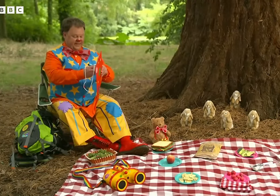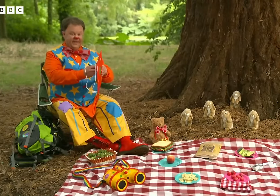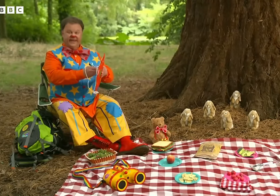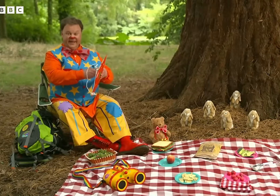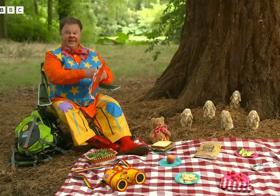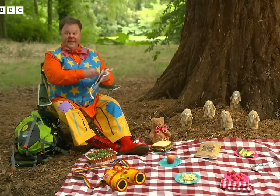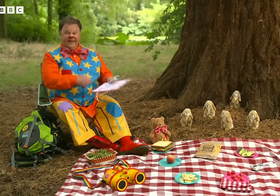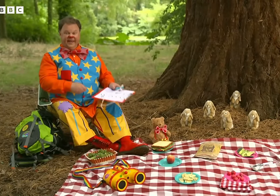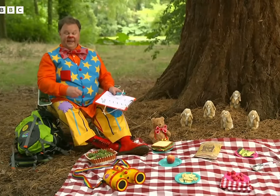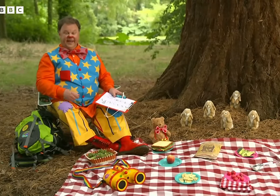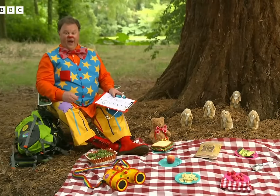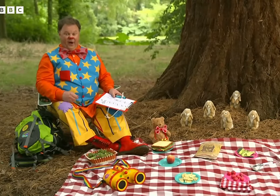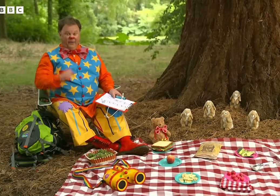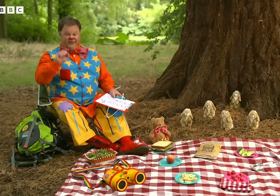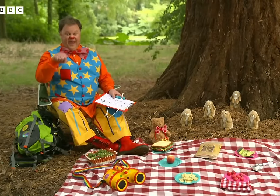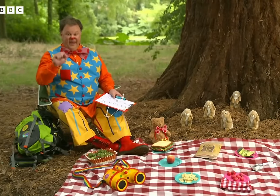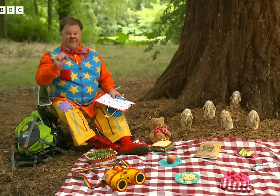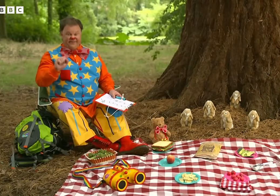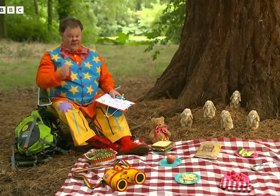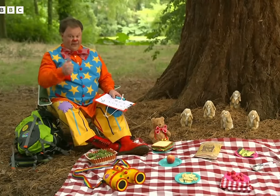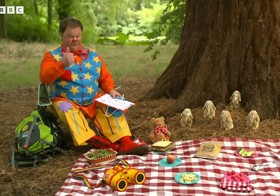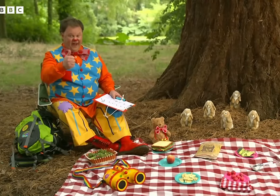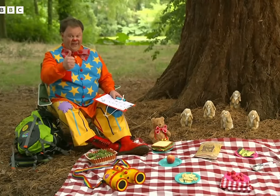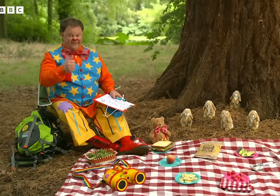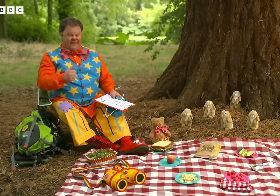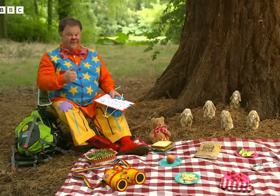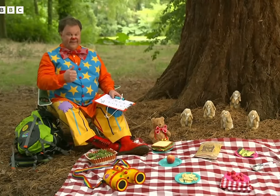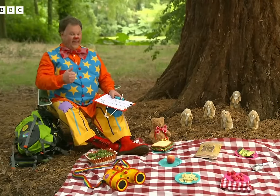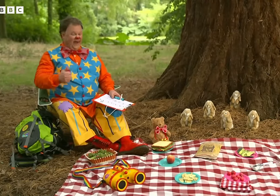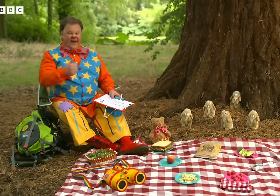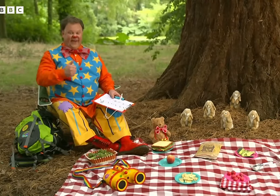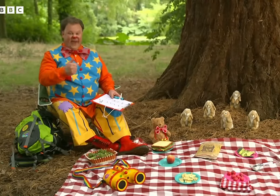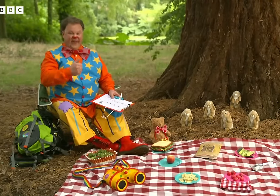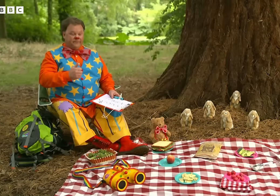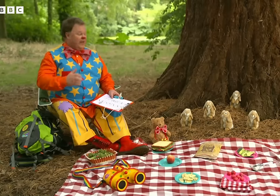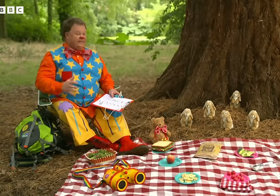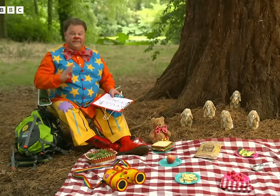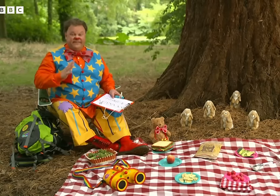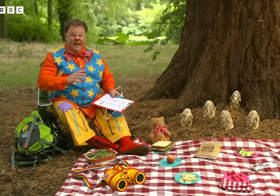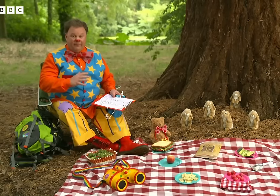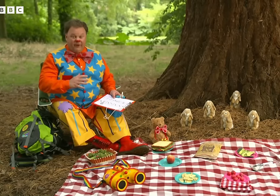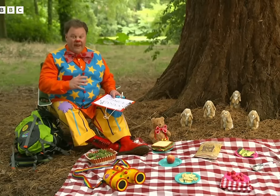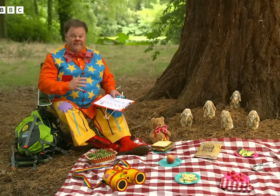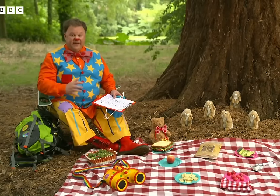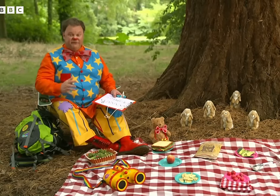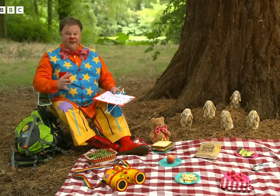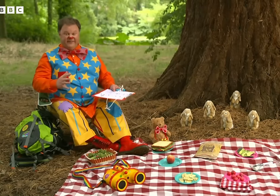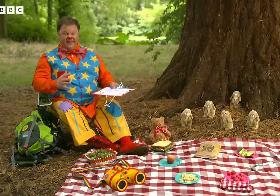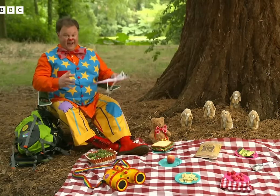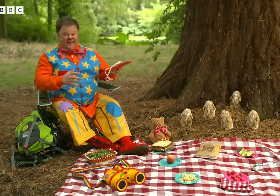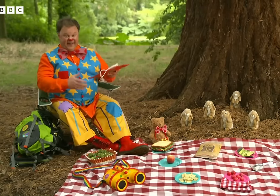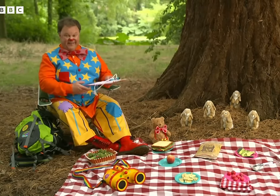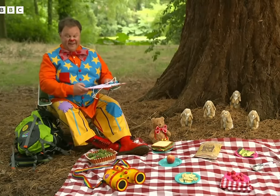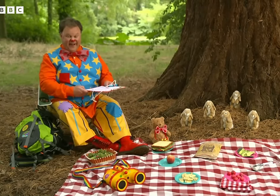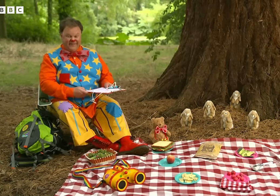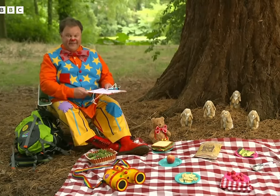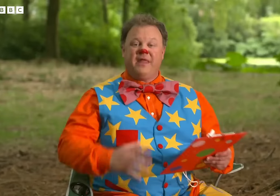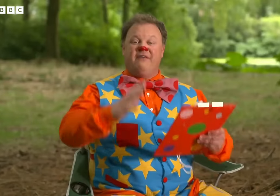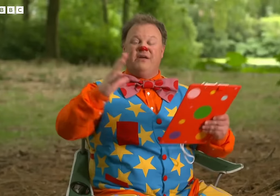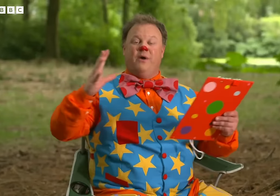salad, Mr. Tumble. Oh, yes, you're right. OK, to celebrate finishing our nature hunt,